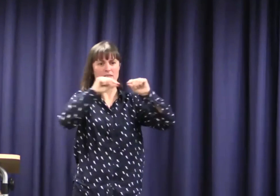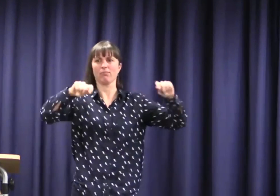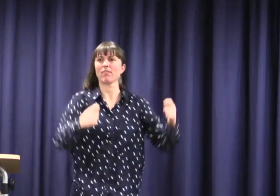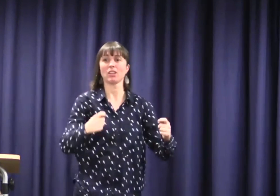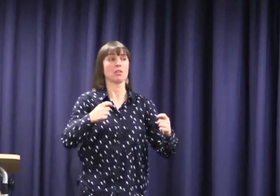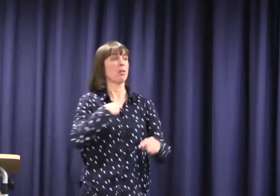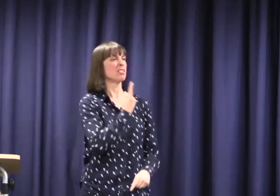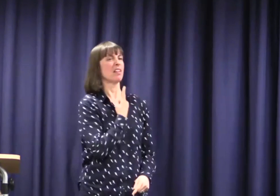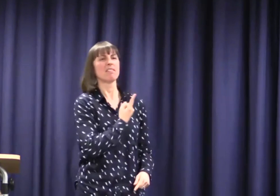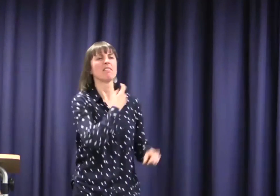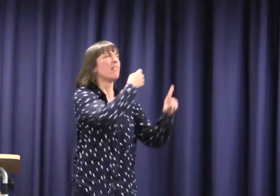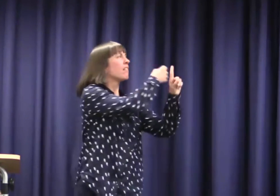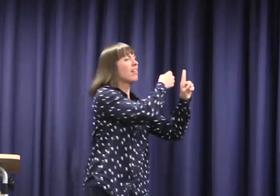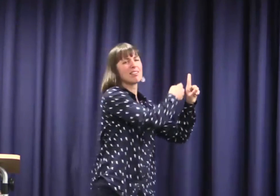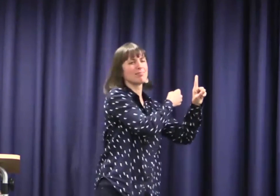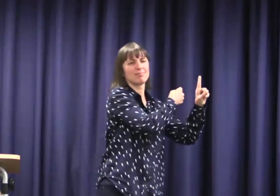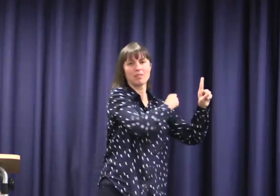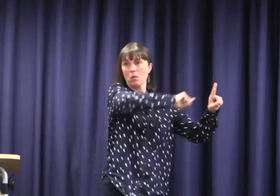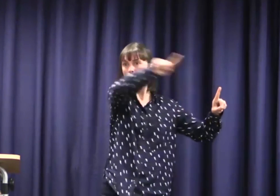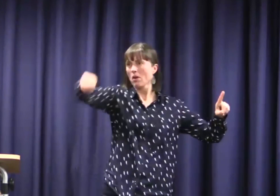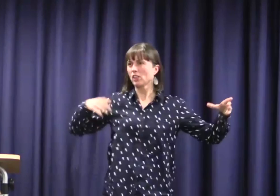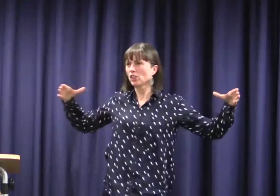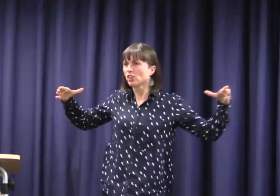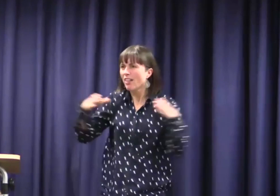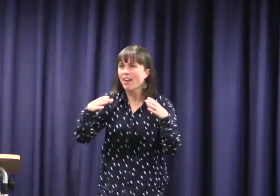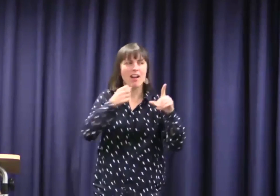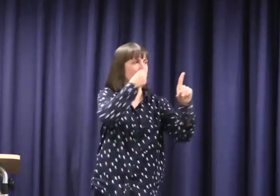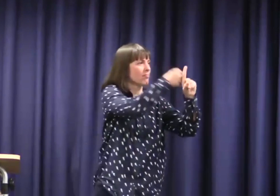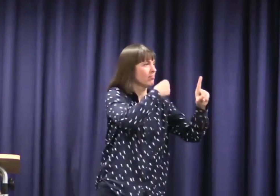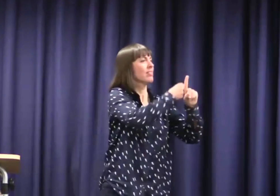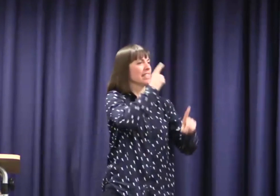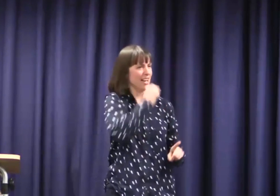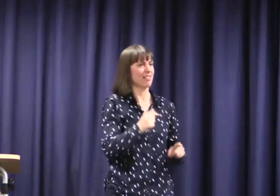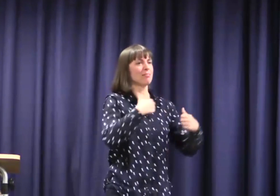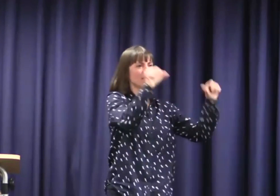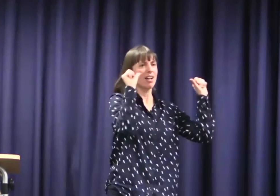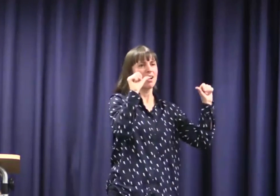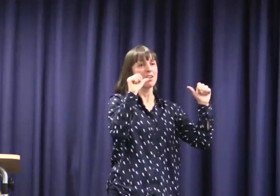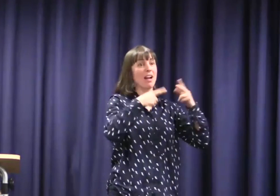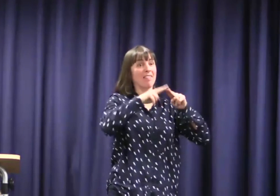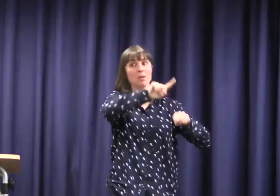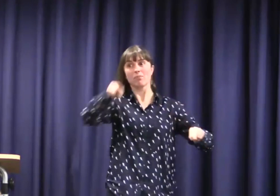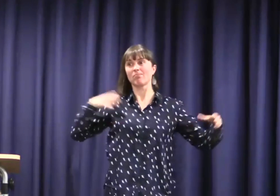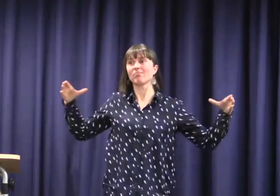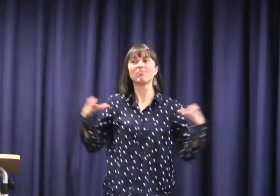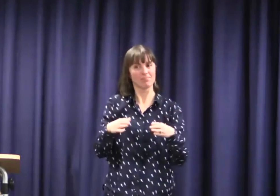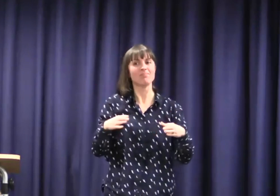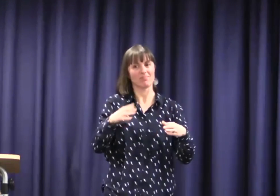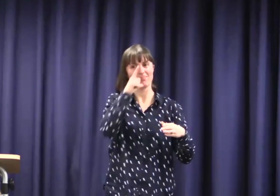break. So on your own, you can lobby and not be successful, but as a